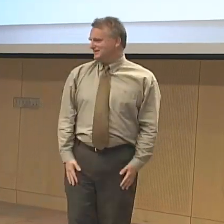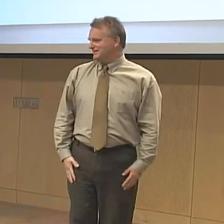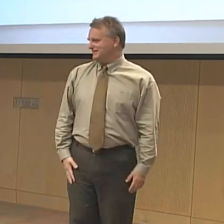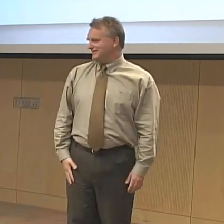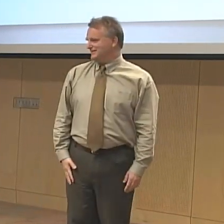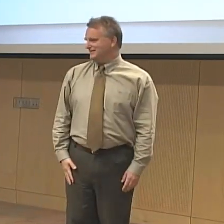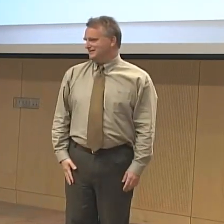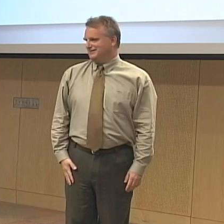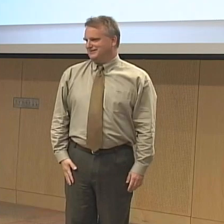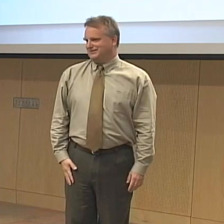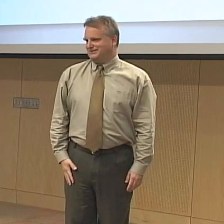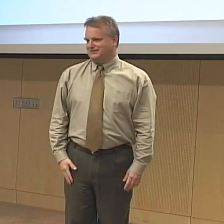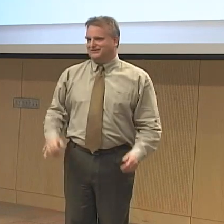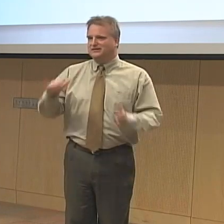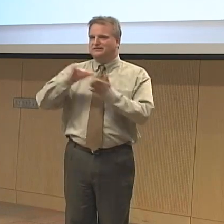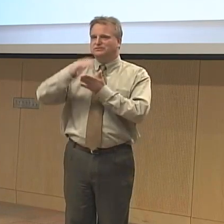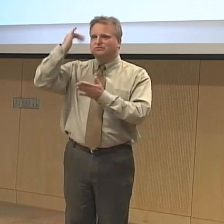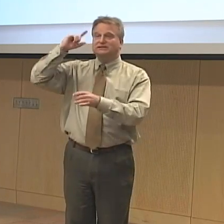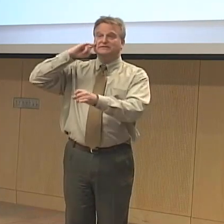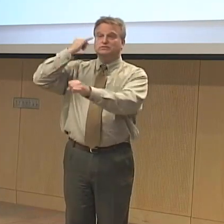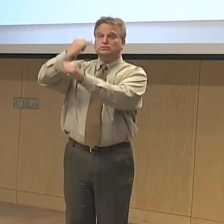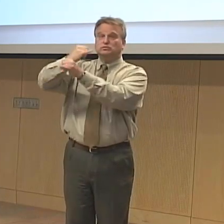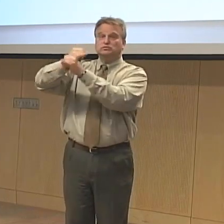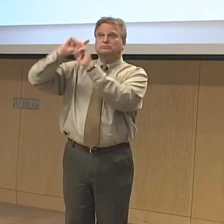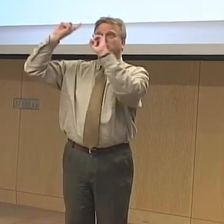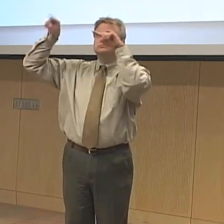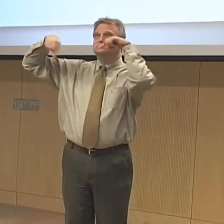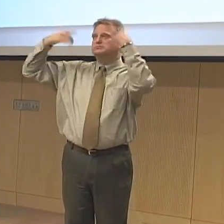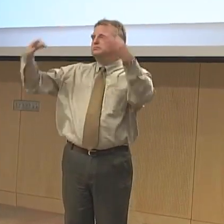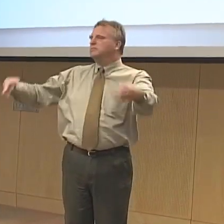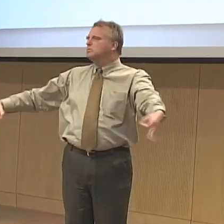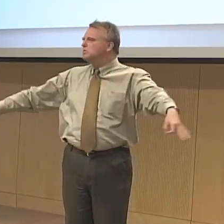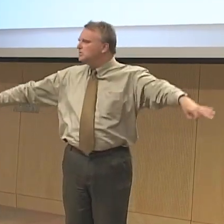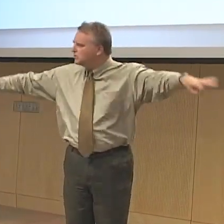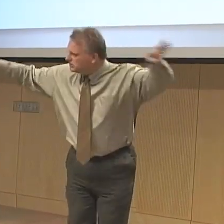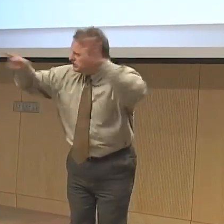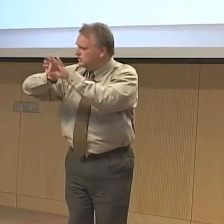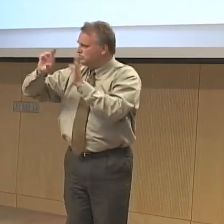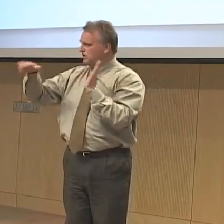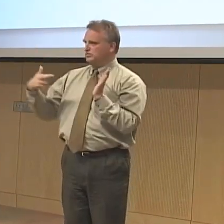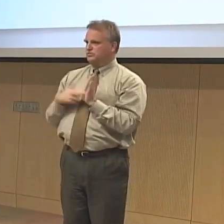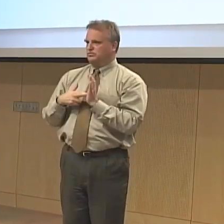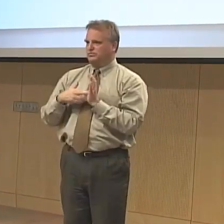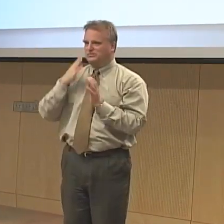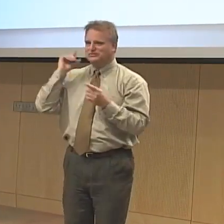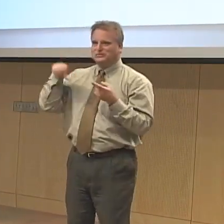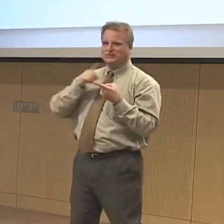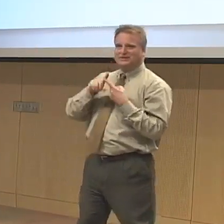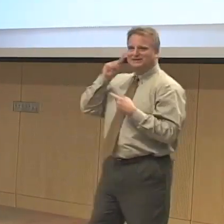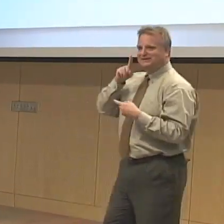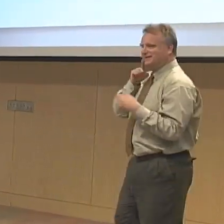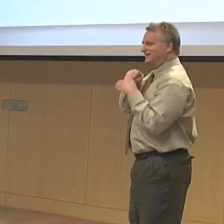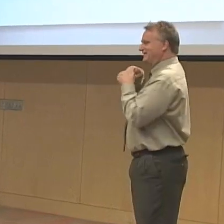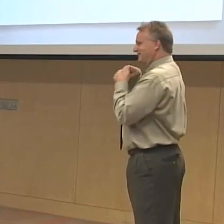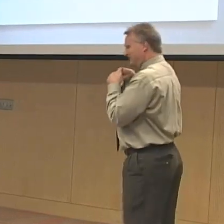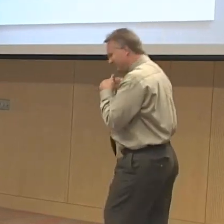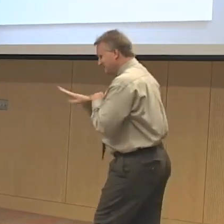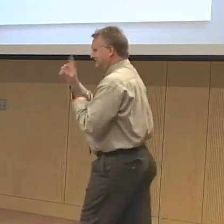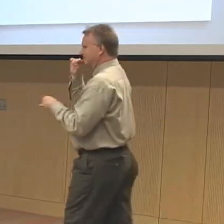and that is that you are okay. The residential schools served an important role for a deaf person who first encountered